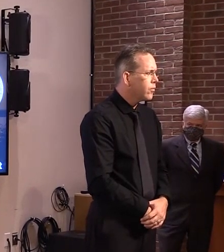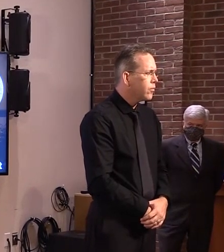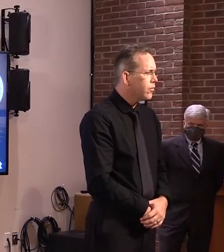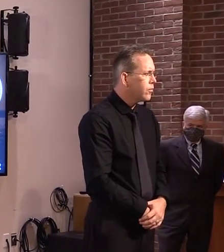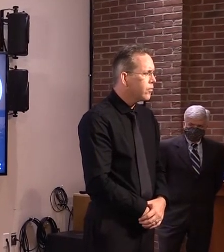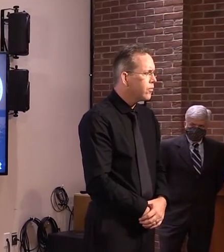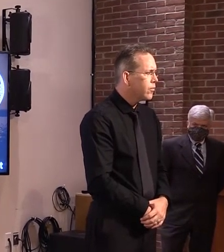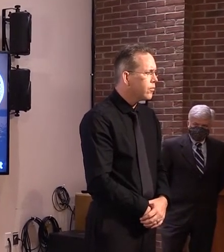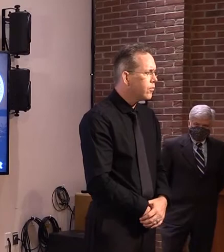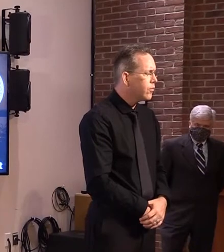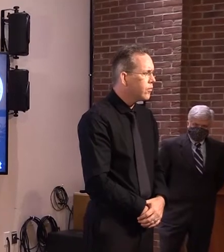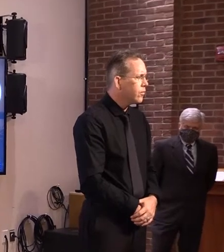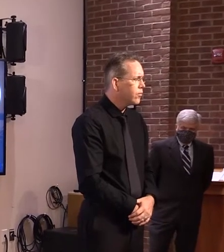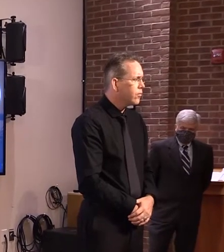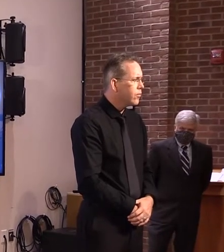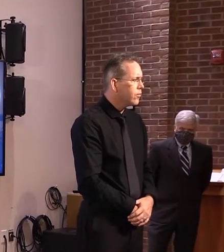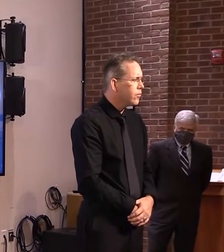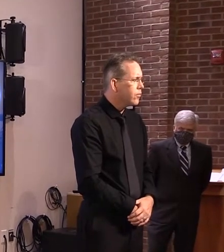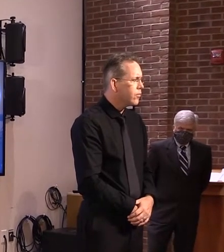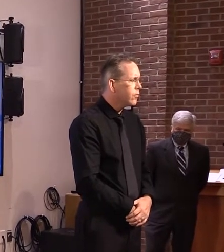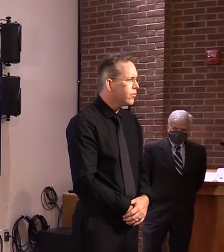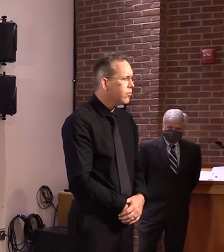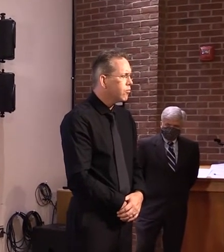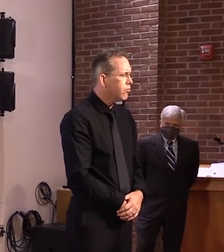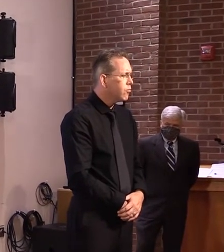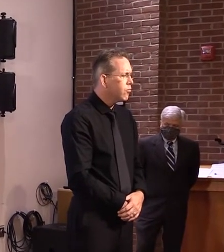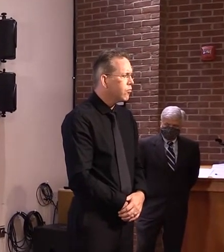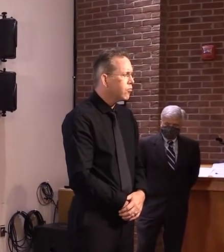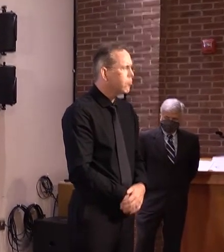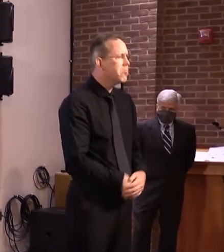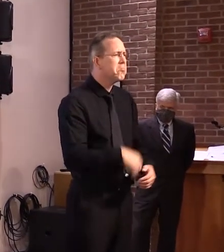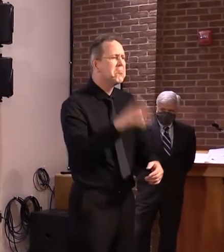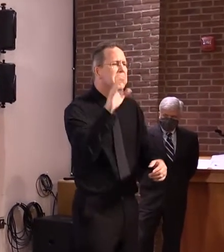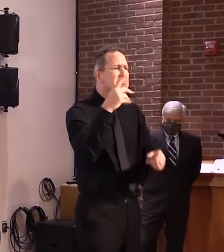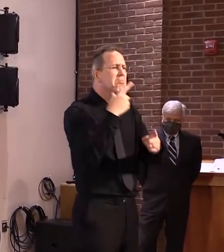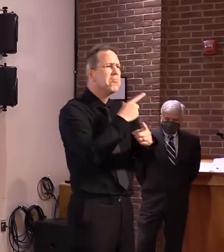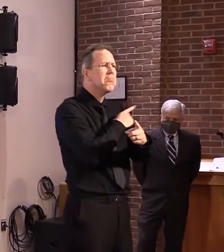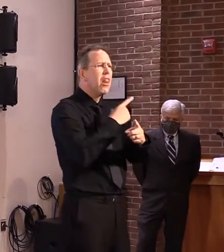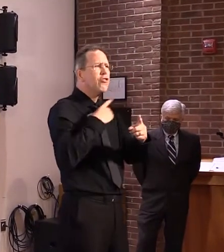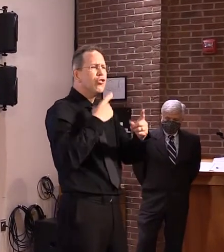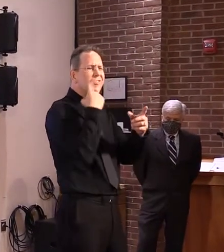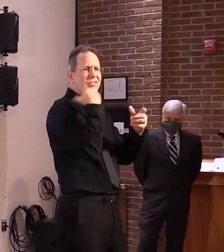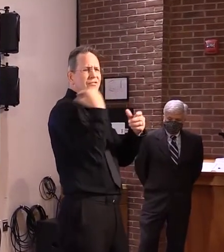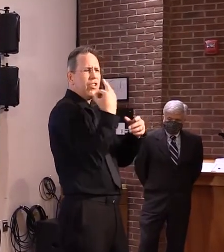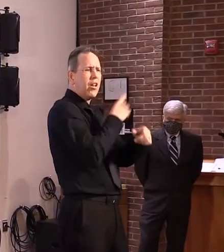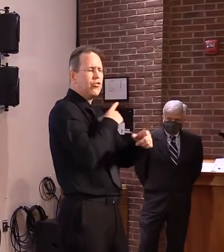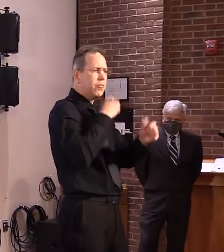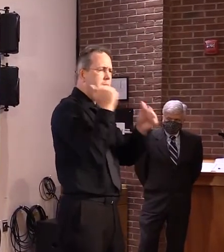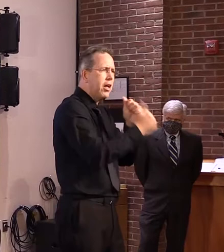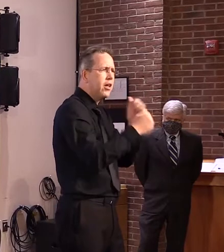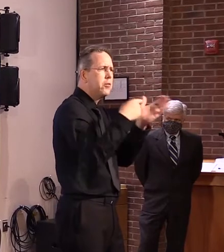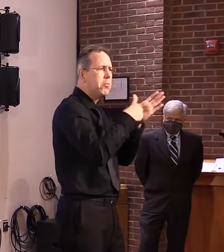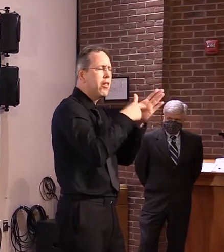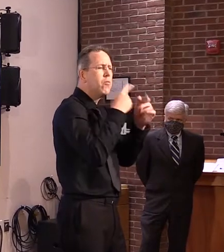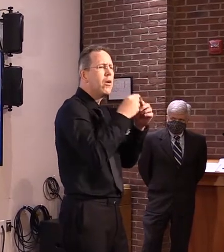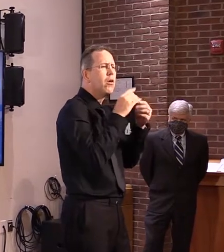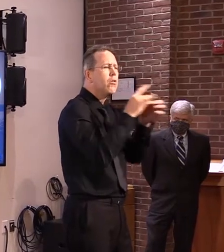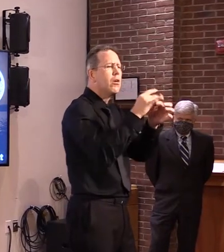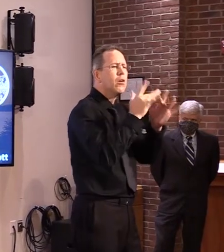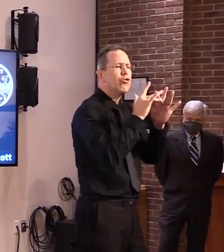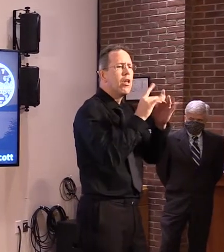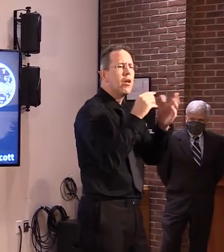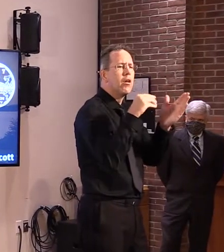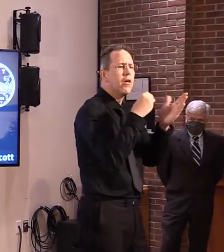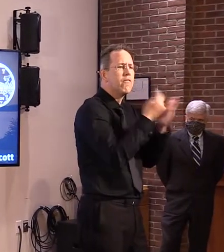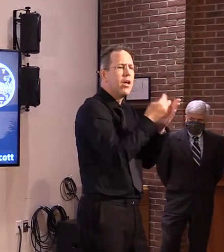maybe, you know, what's in the bill, sort of, you know, what you think about it, and maybe if you had any concerns. Yeah, we'll determine that